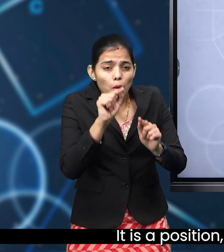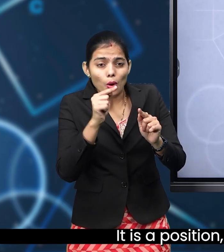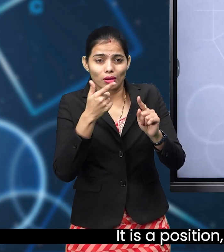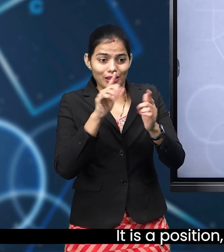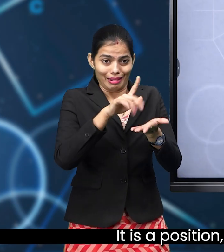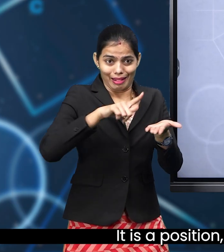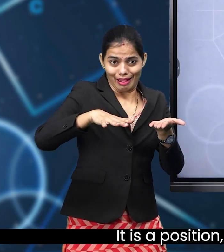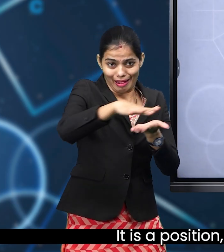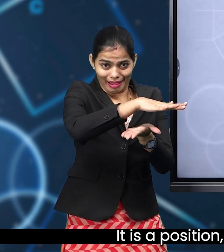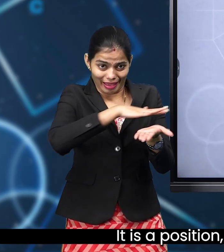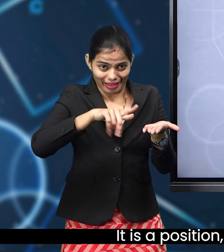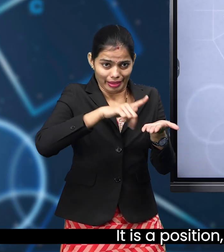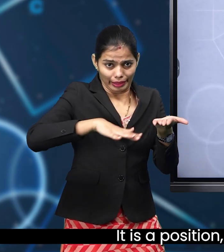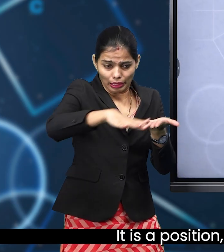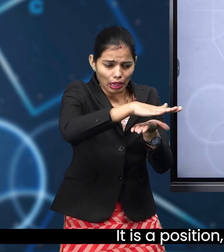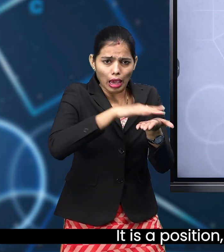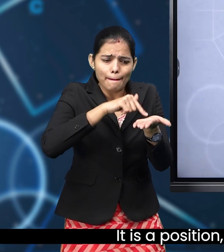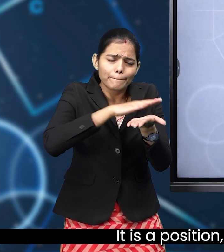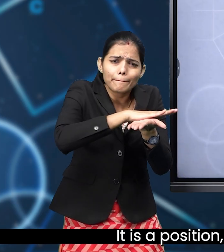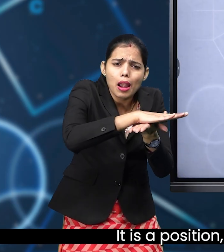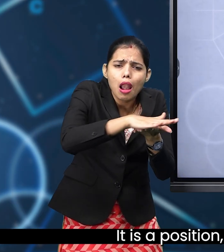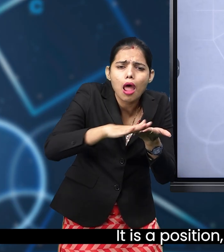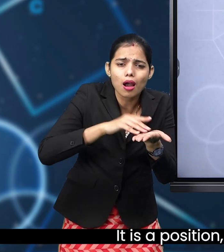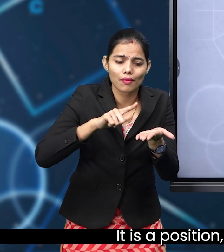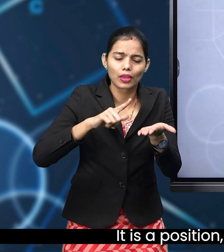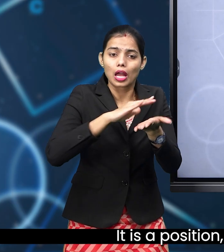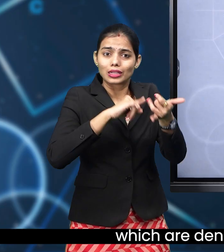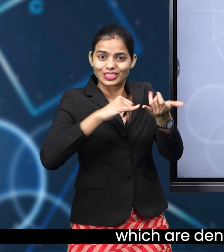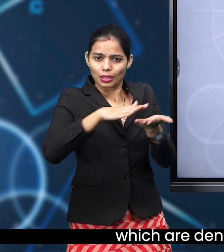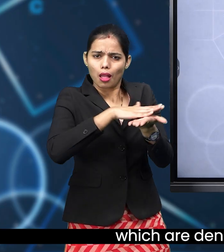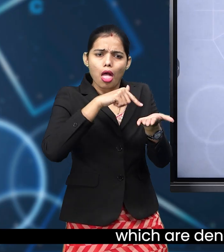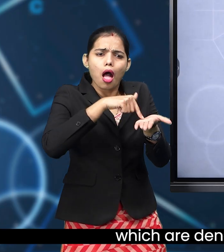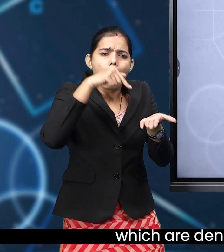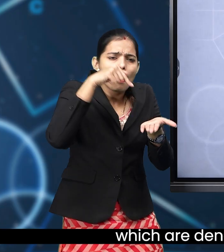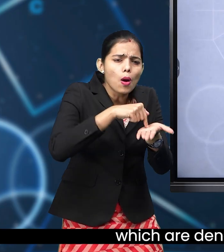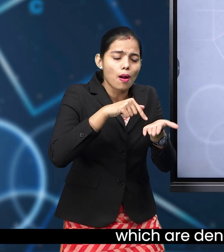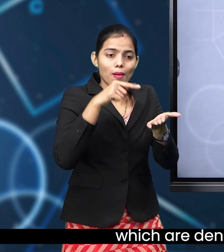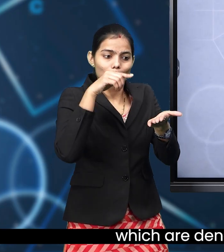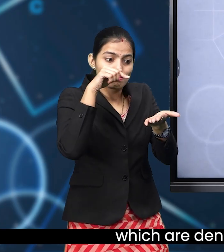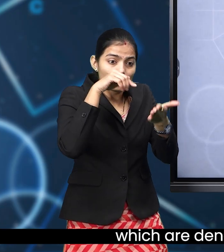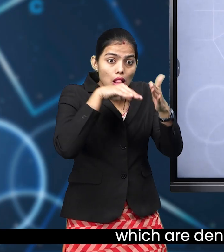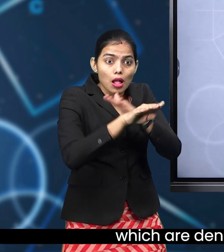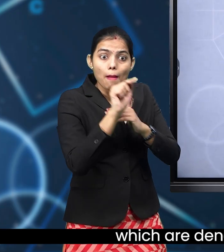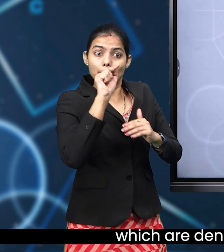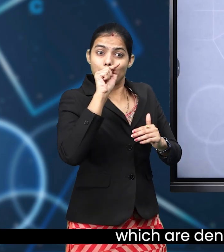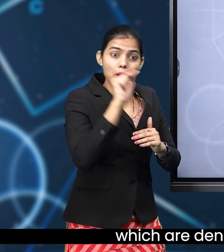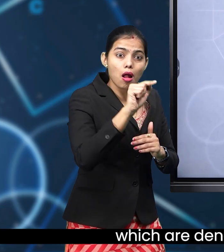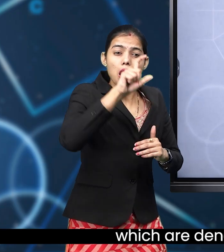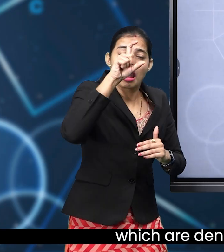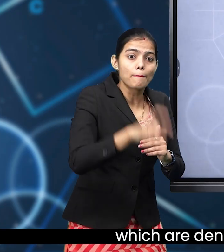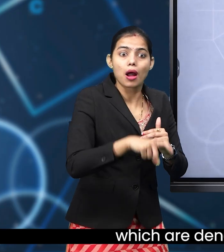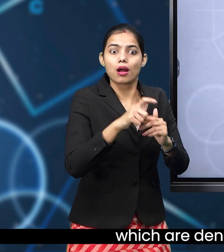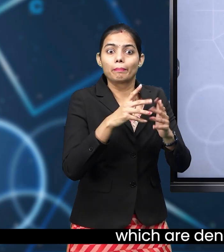It is a position or location on a plane surface, which are denoted by a single capital